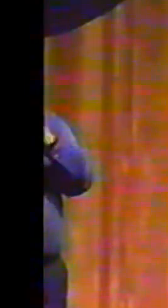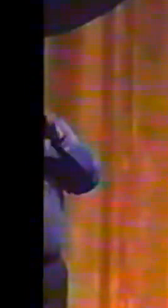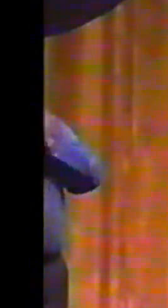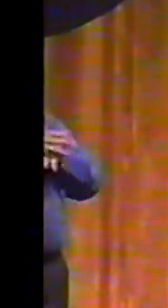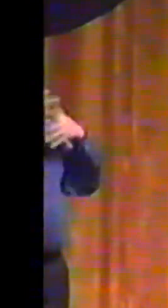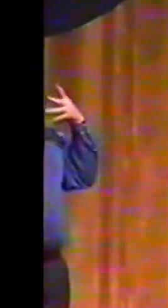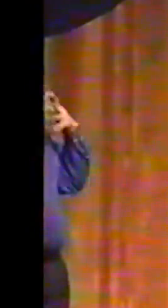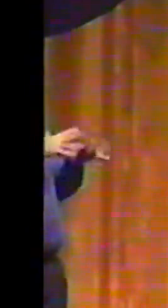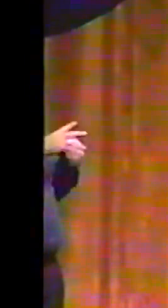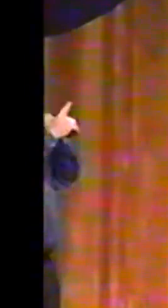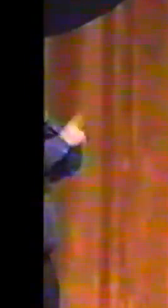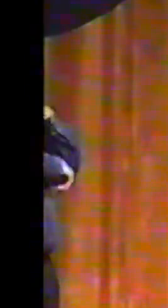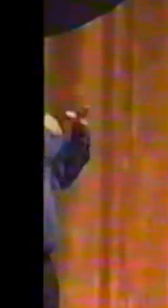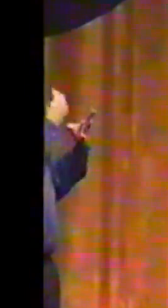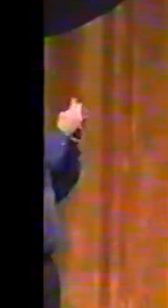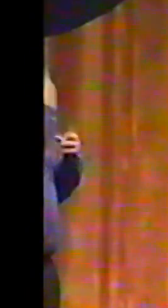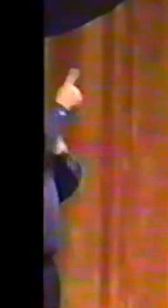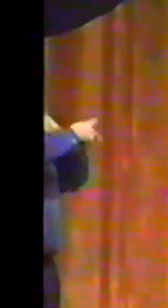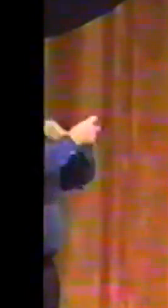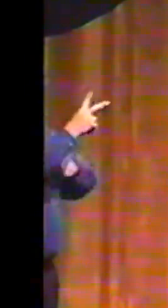his misdemeanor.